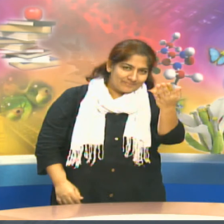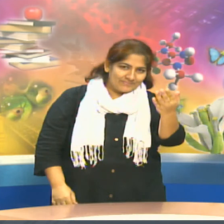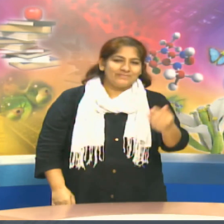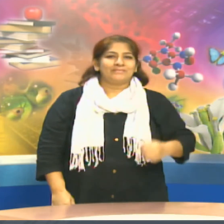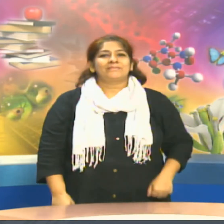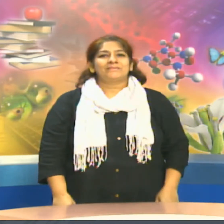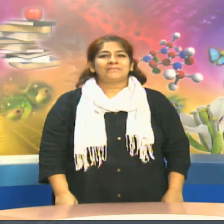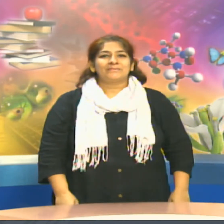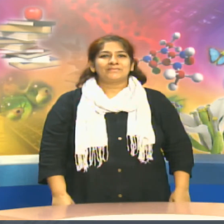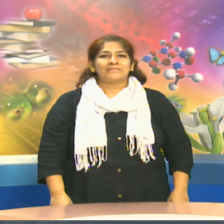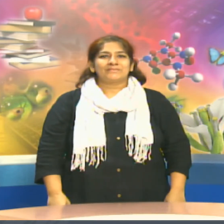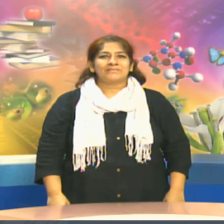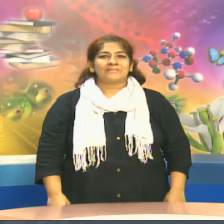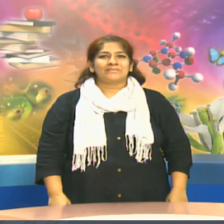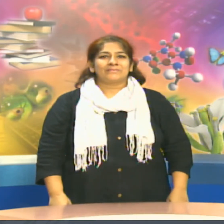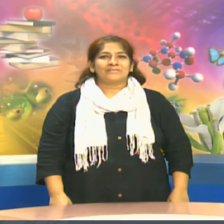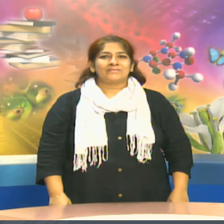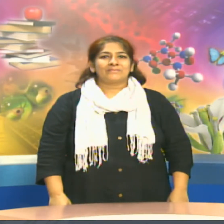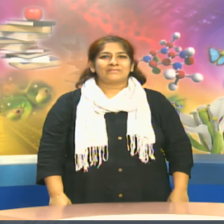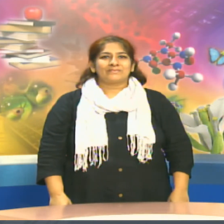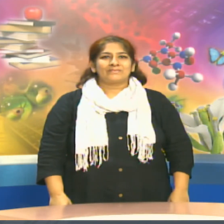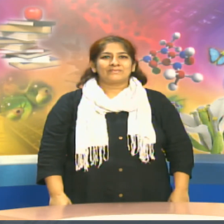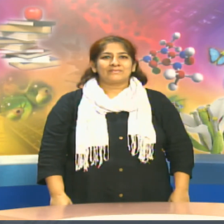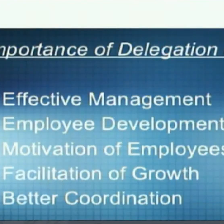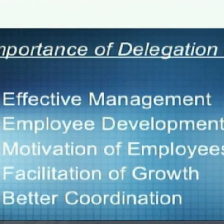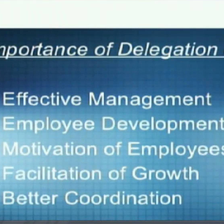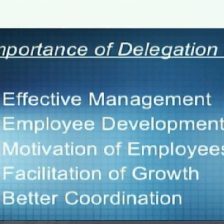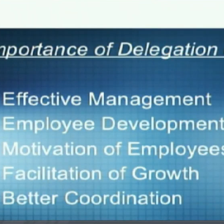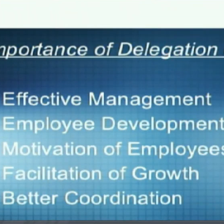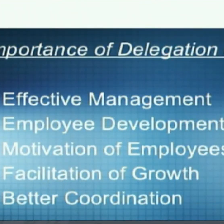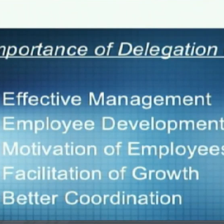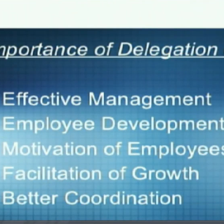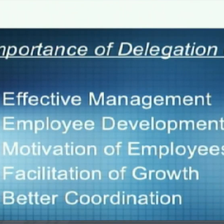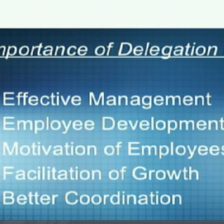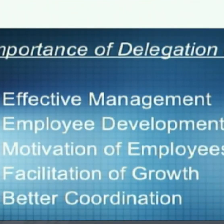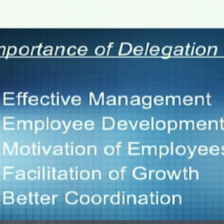need answers from the juniors. Now further you can see this image.